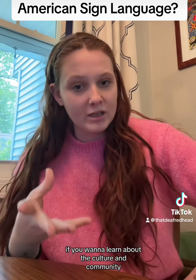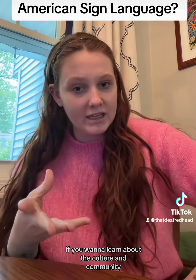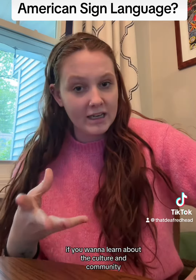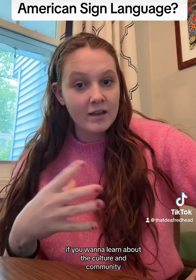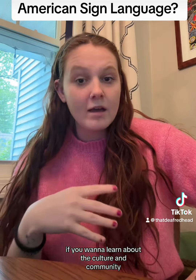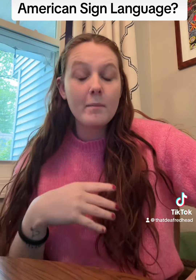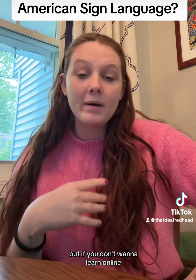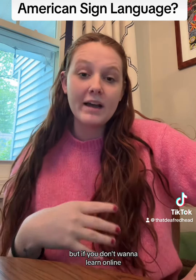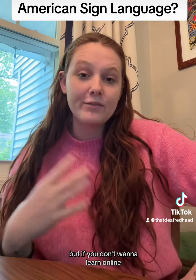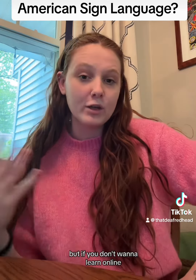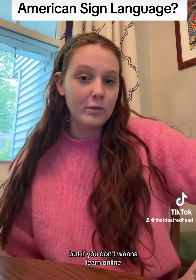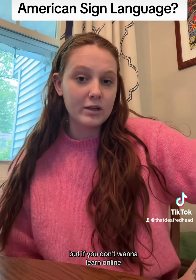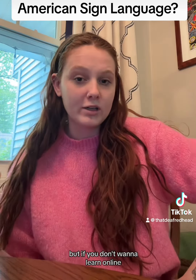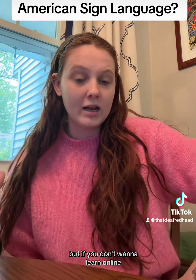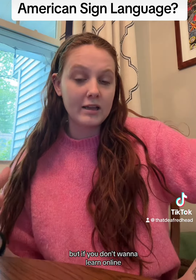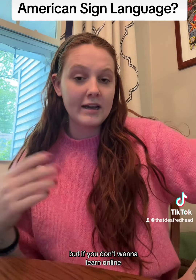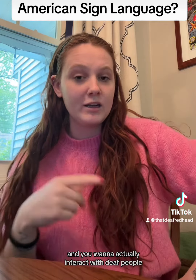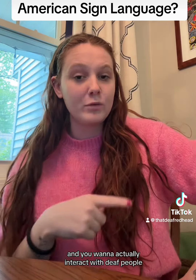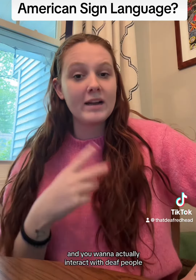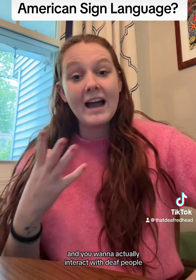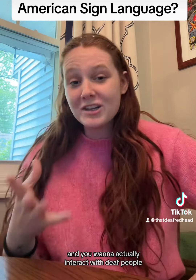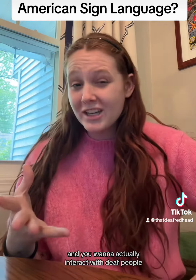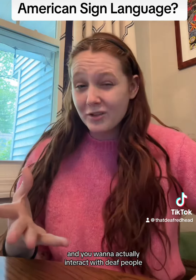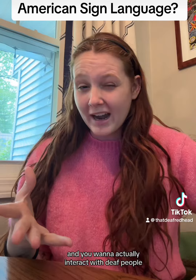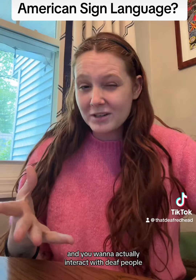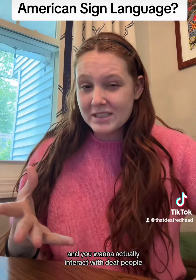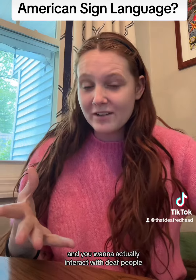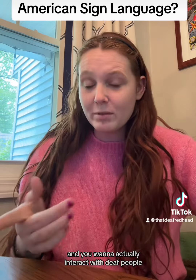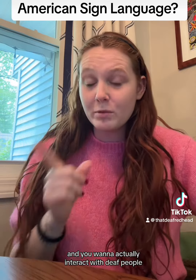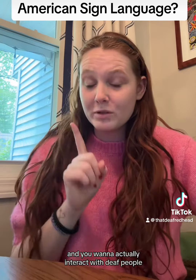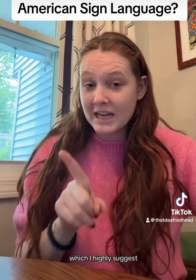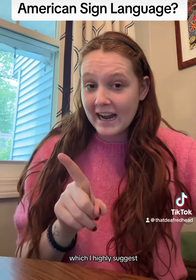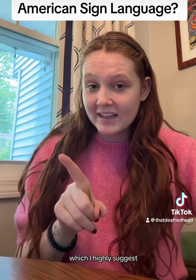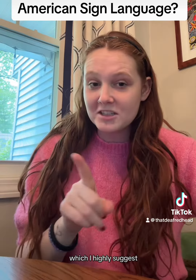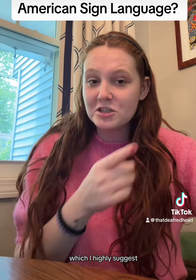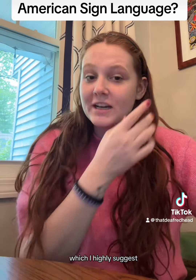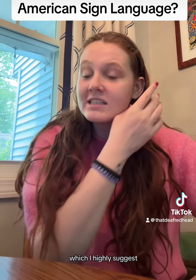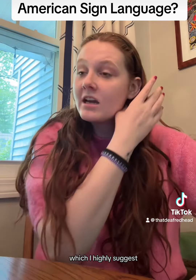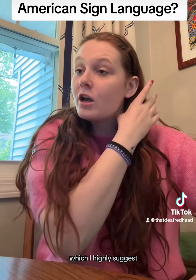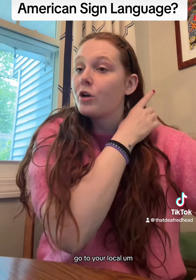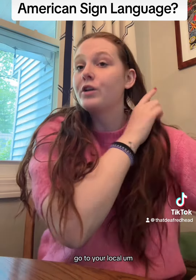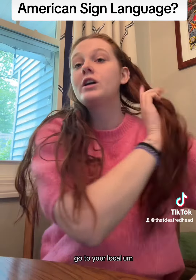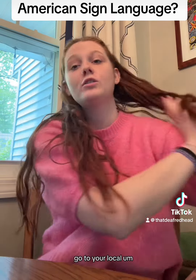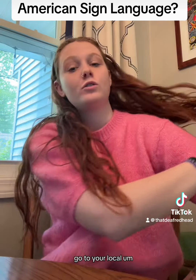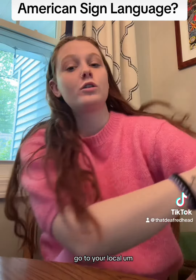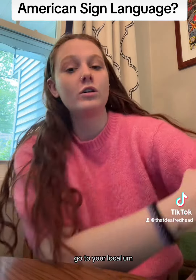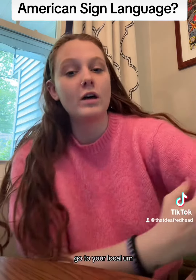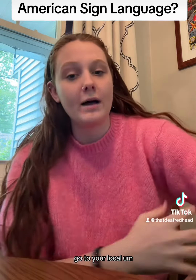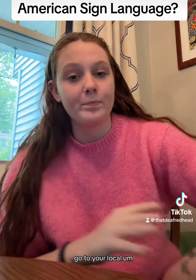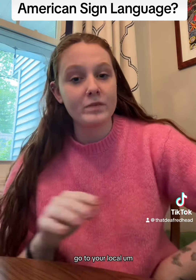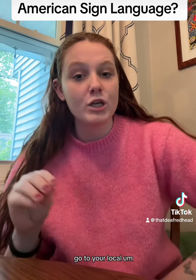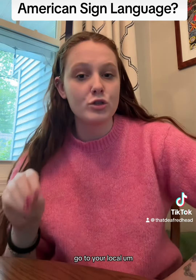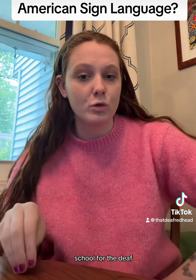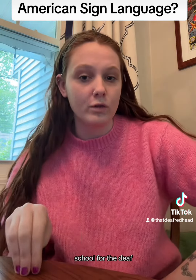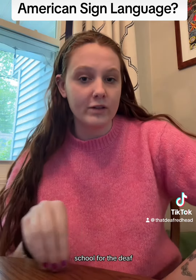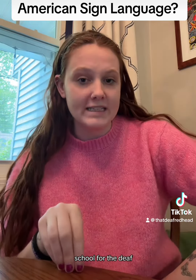community. But if you don't want to learn online and you want to actually interact with deaf people, which I highly suggest, go to your local school for the